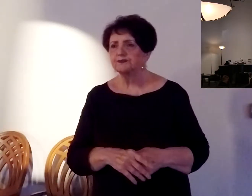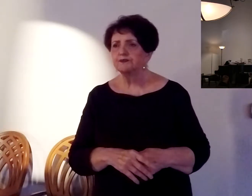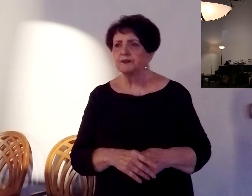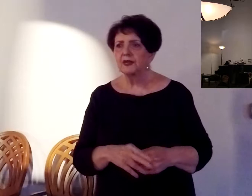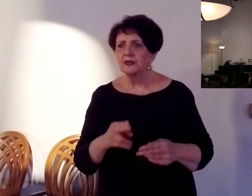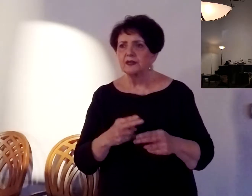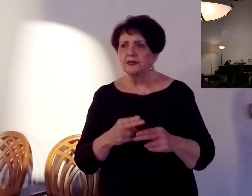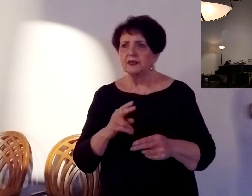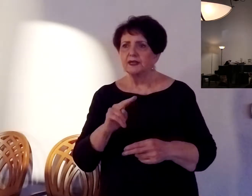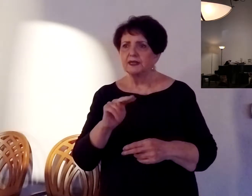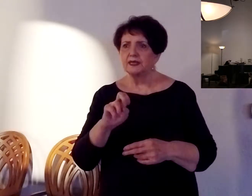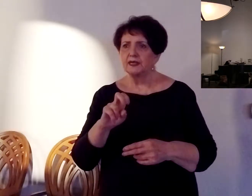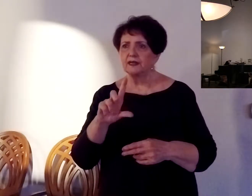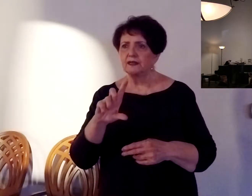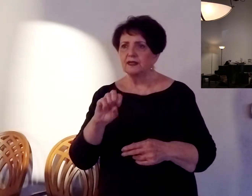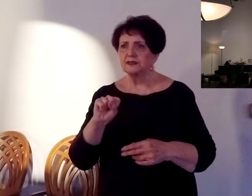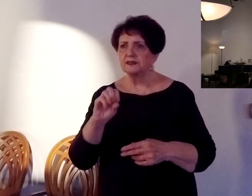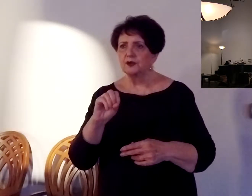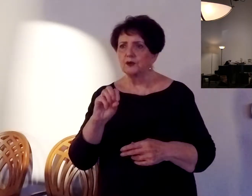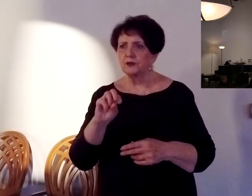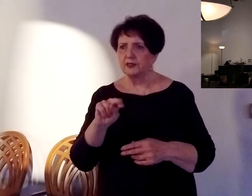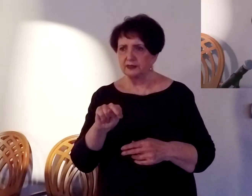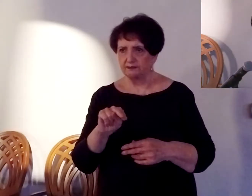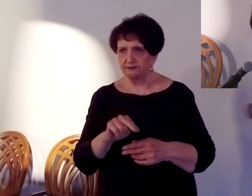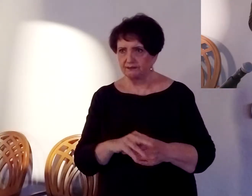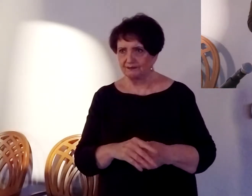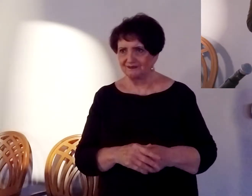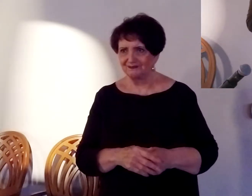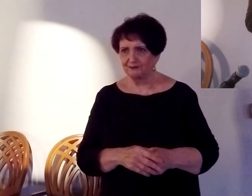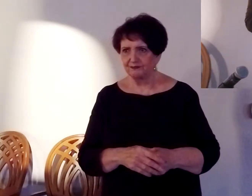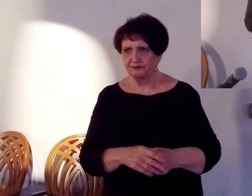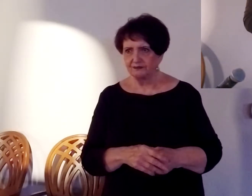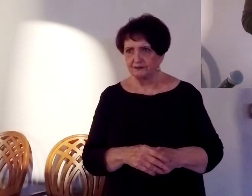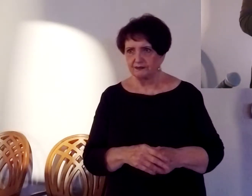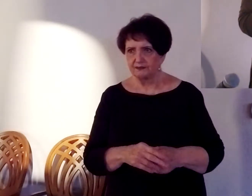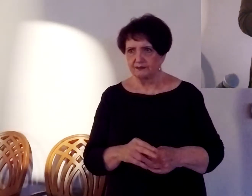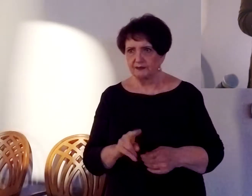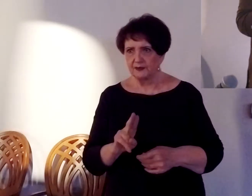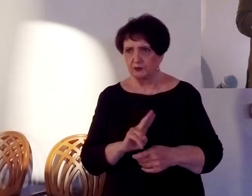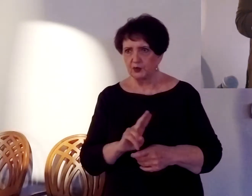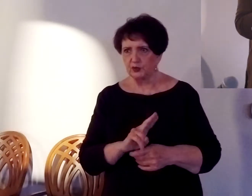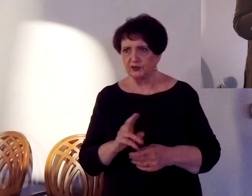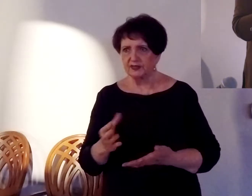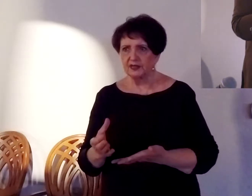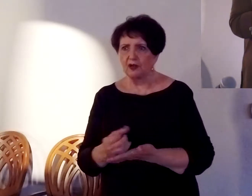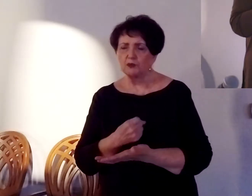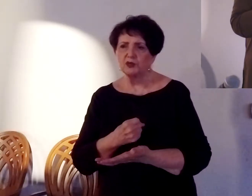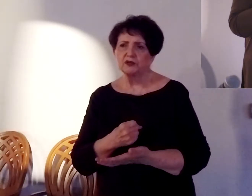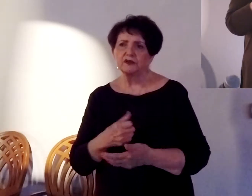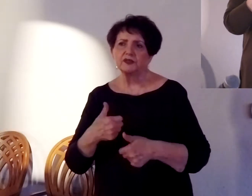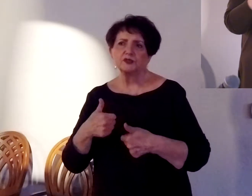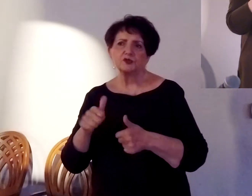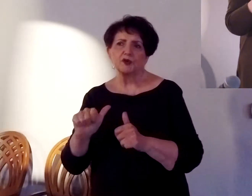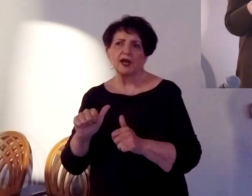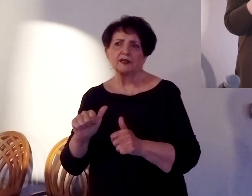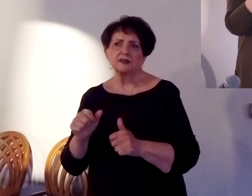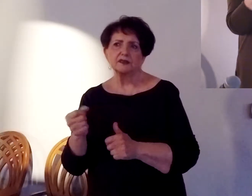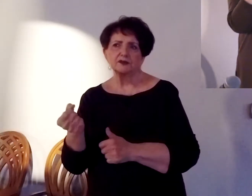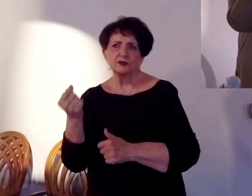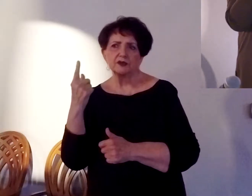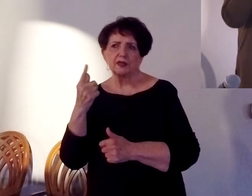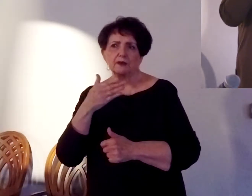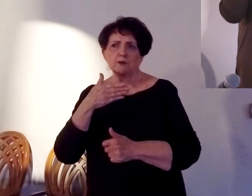name's Nelson. Hi, Nelson. So I'm just going to use this as an opportunity to try to get a better understanding